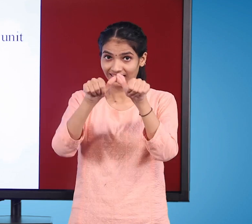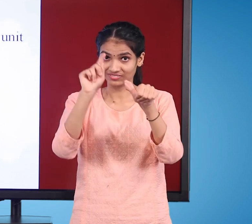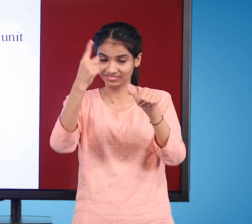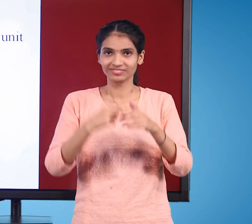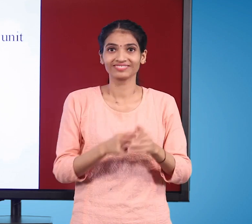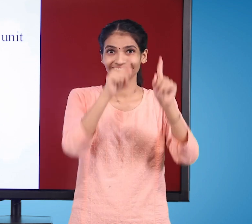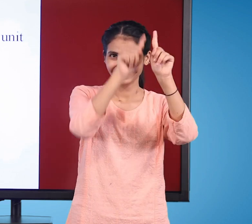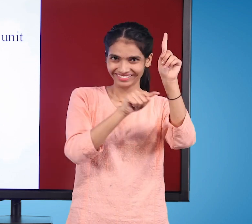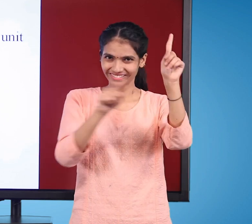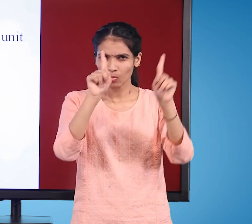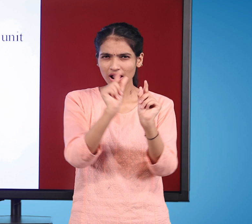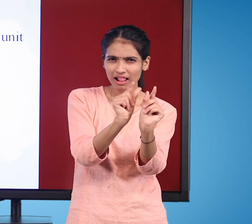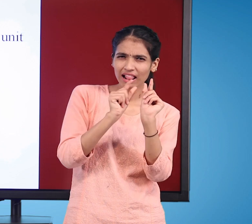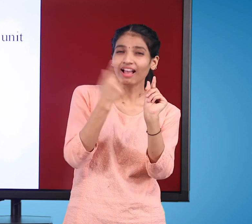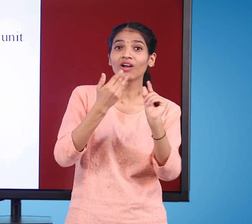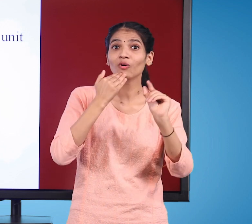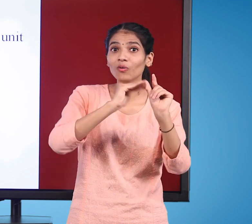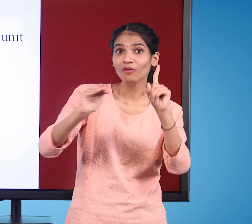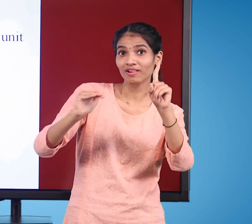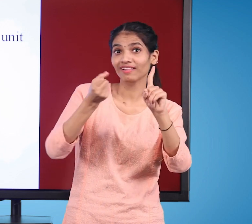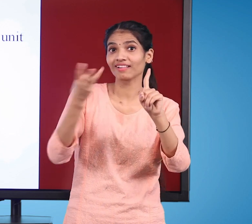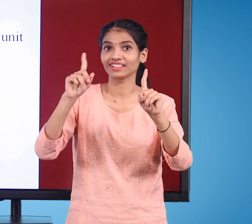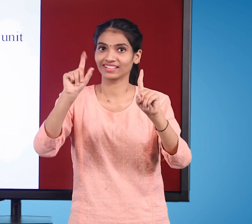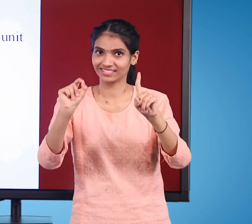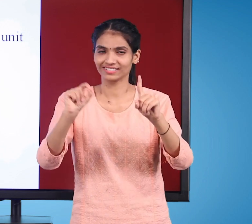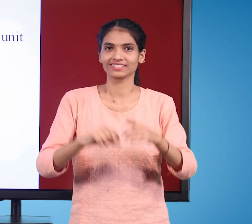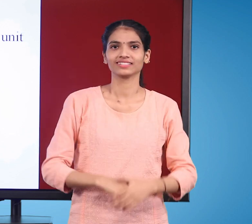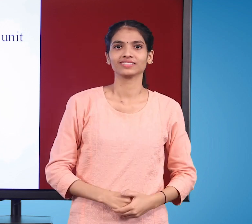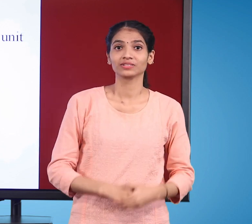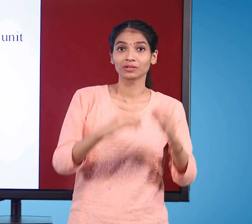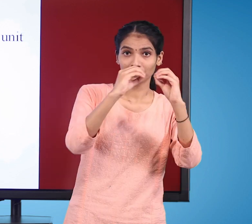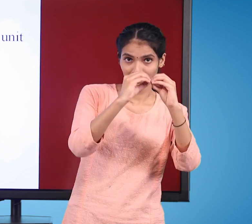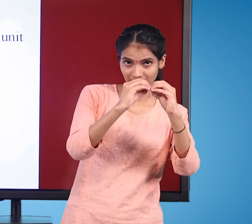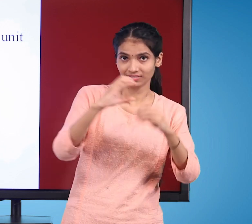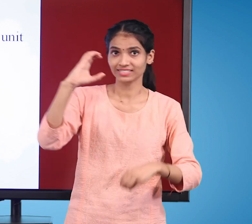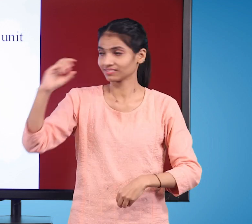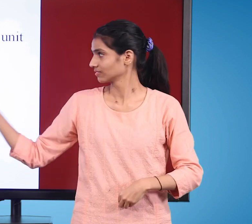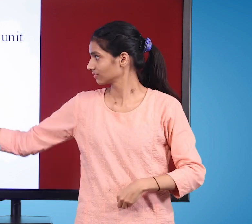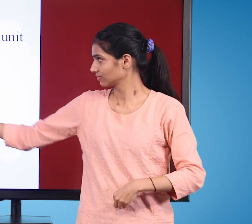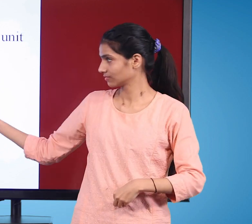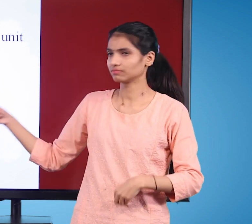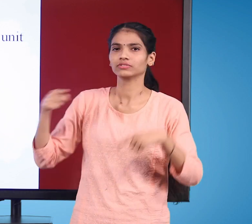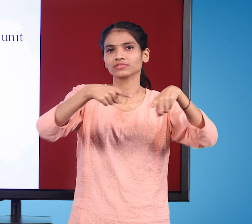A. The scale is 1 unit length equals 10 students. Try B and C parts